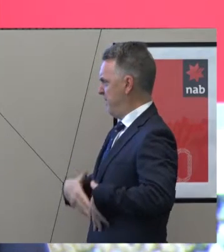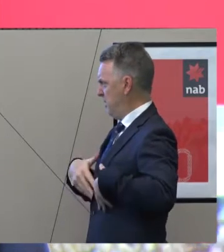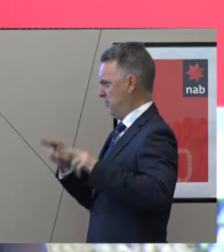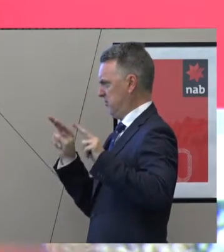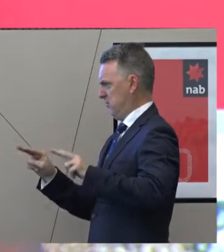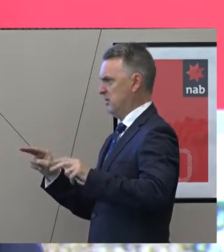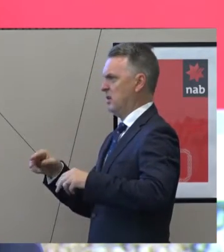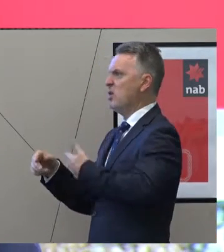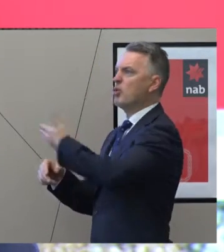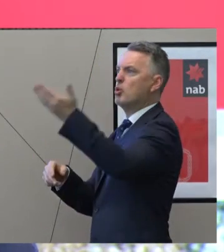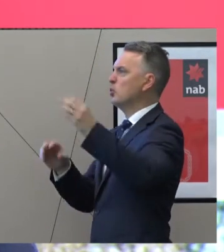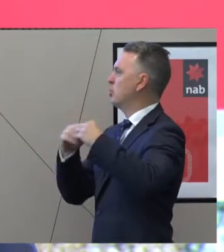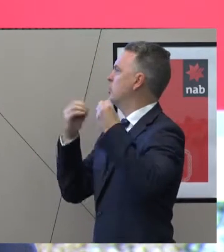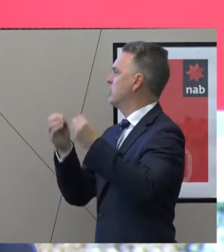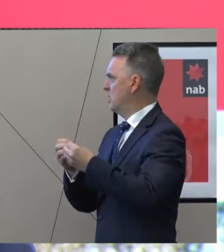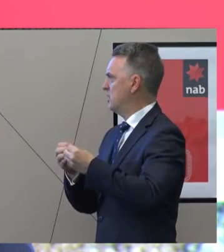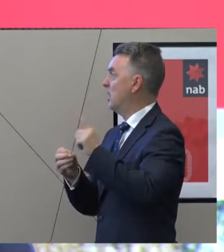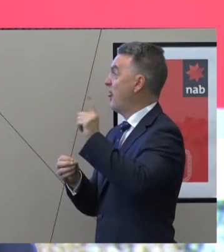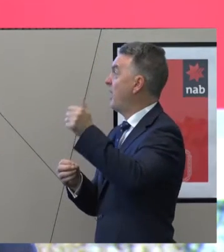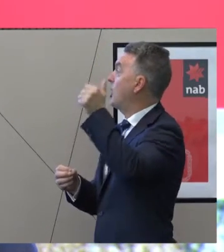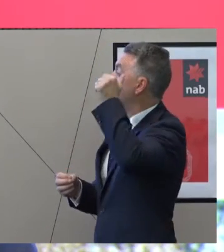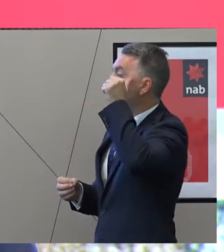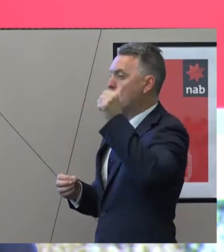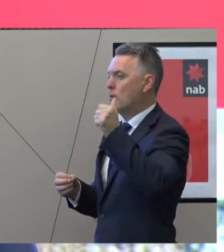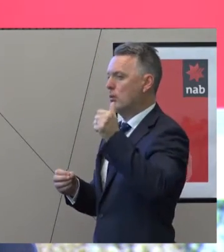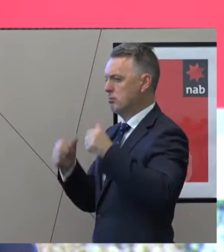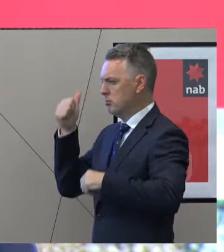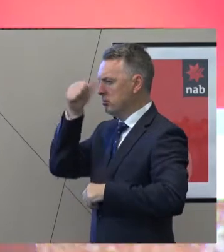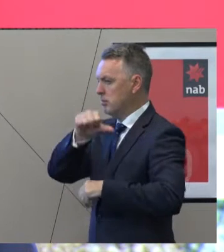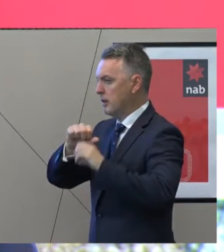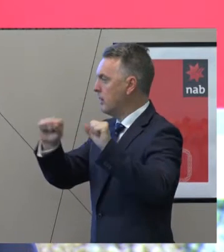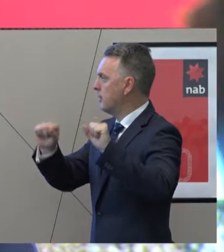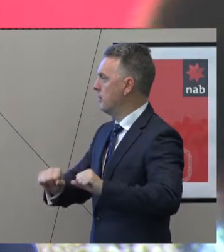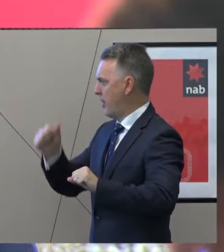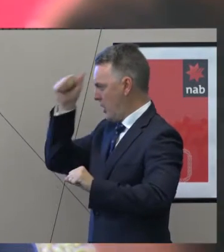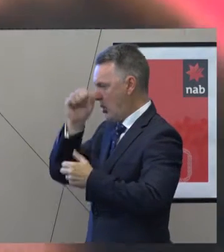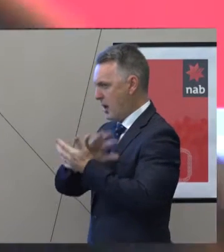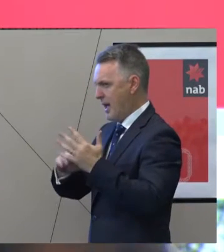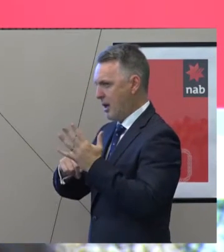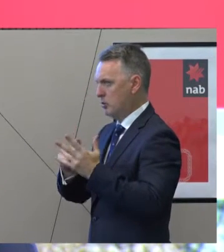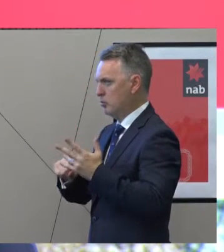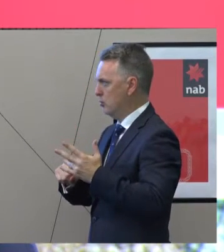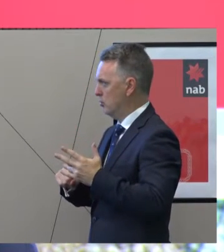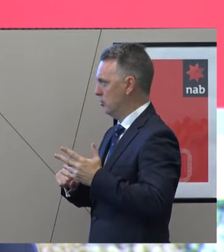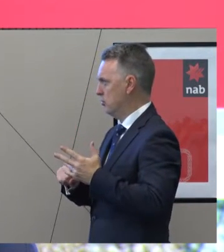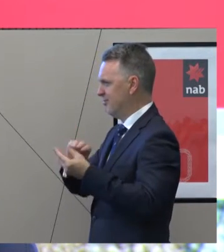these organisations know the system and know how to work it and leave